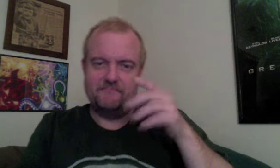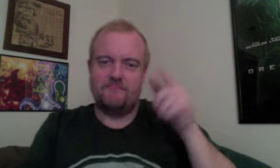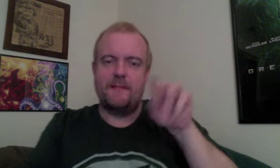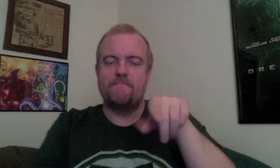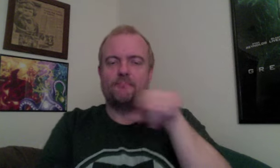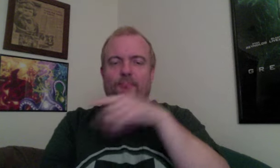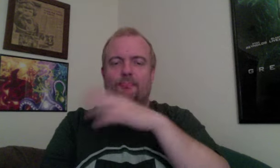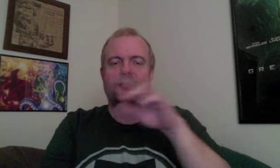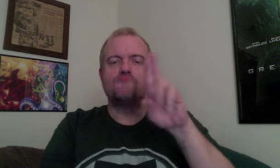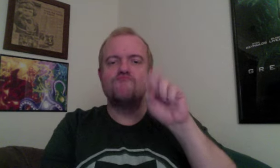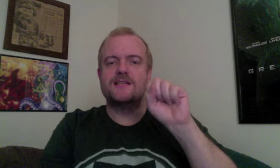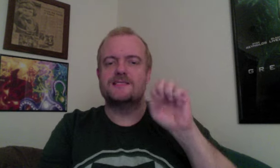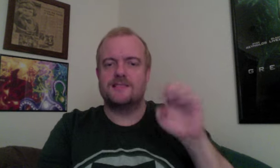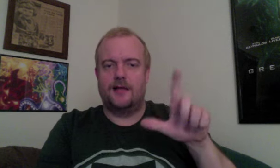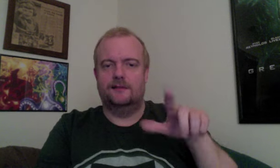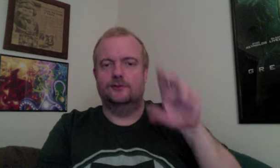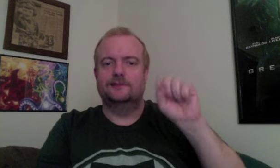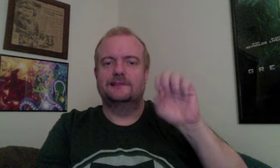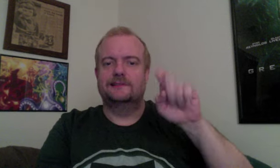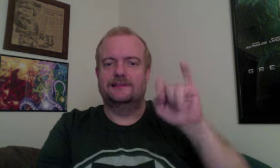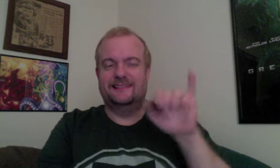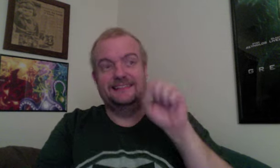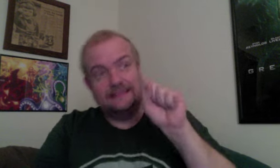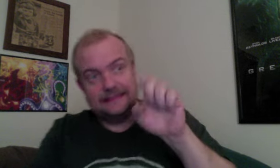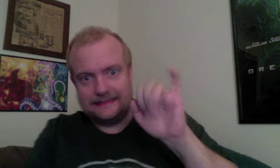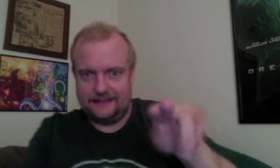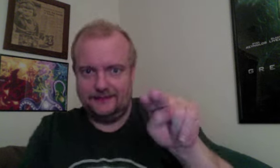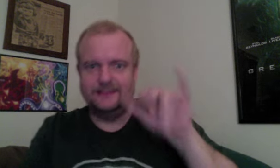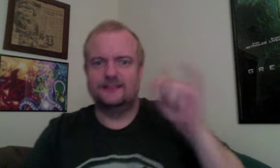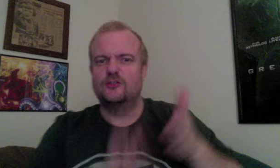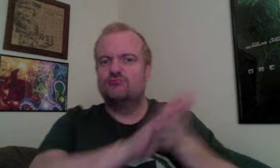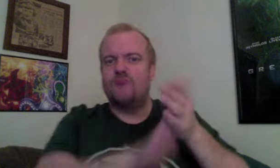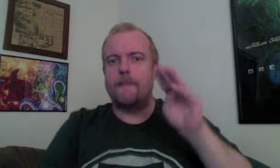10 devastating events that brought horror and death to the land."